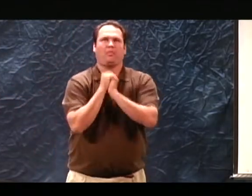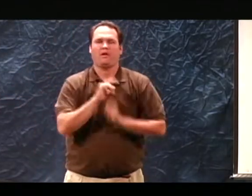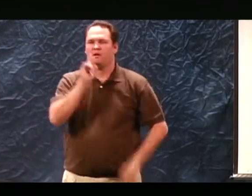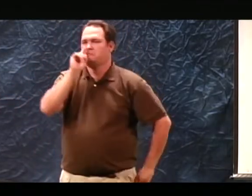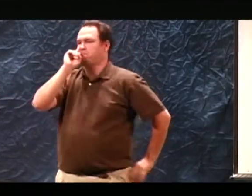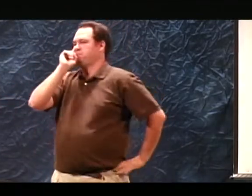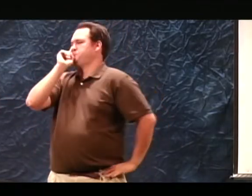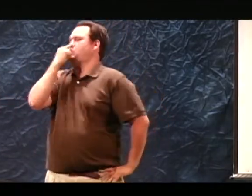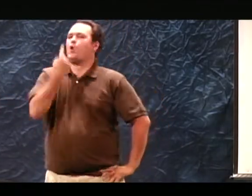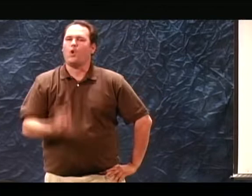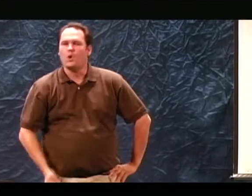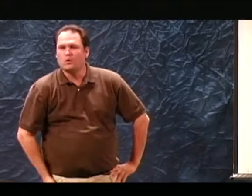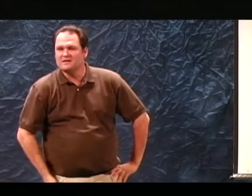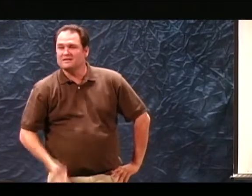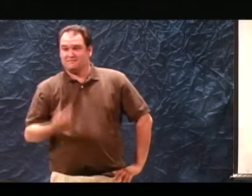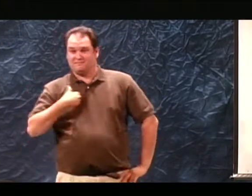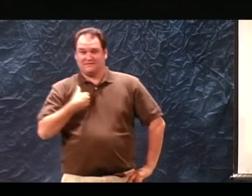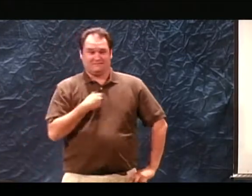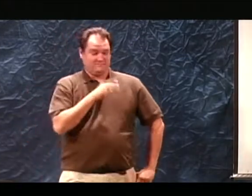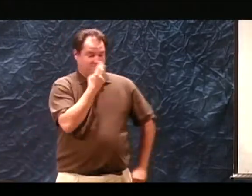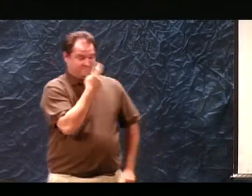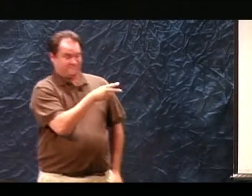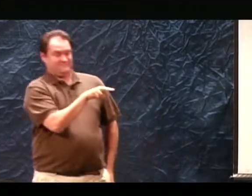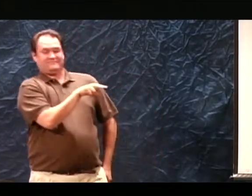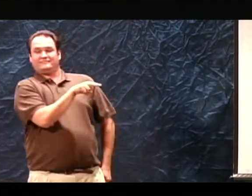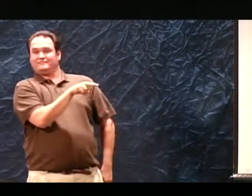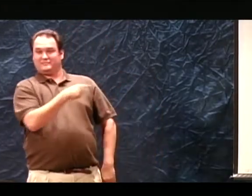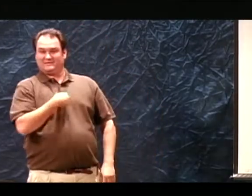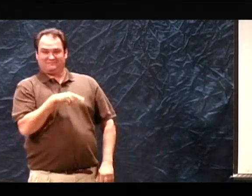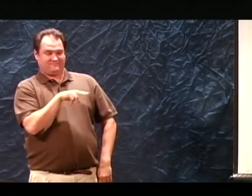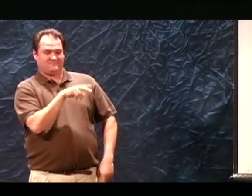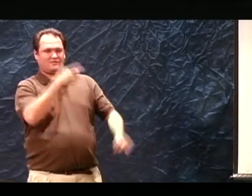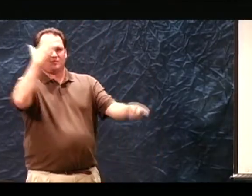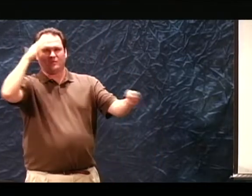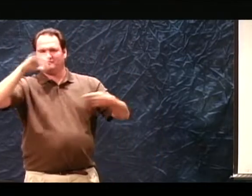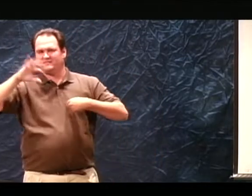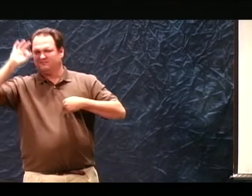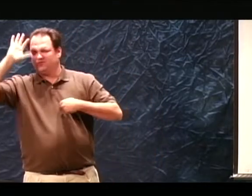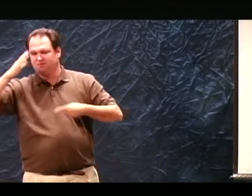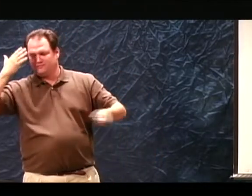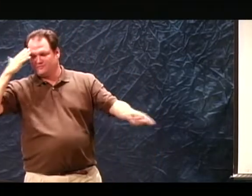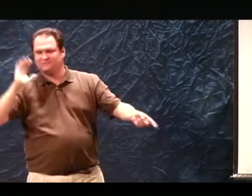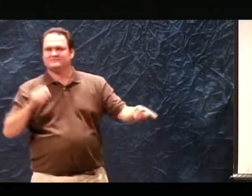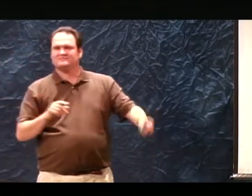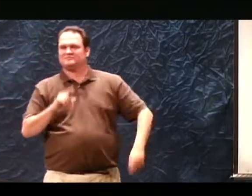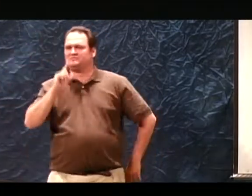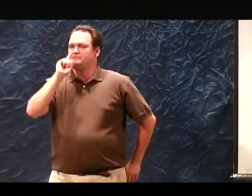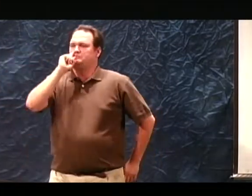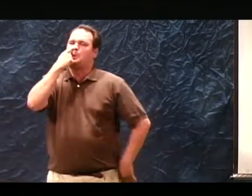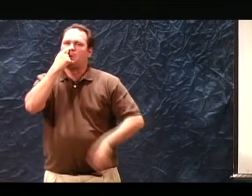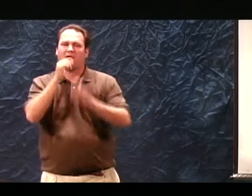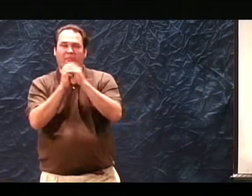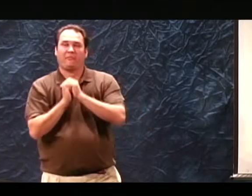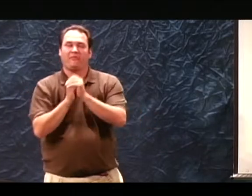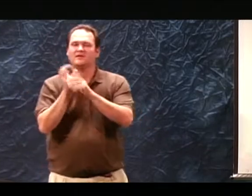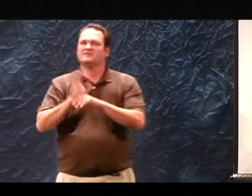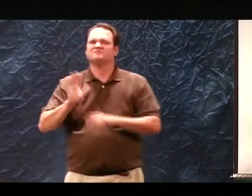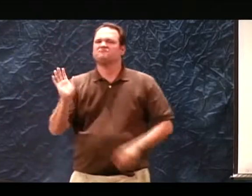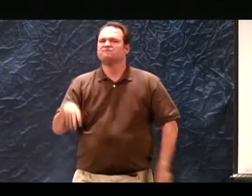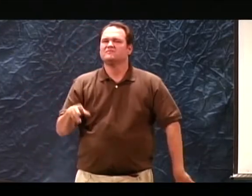and he said to me these guys with all their money are better than those fools who worship your churches because again i said he didn't know who i